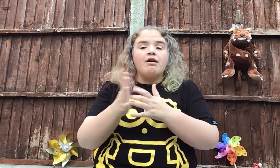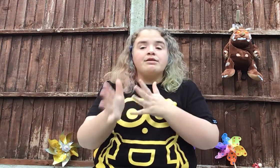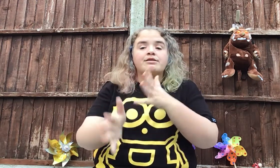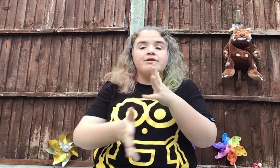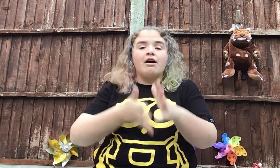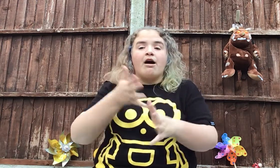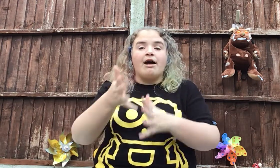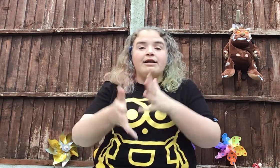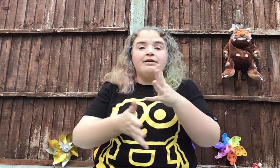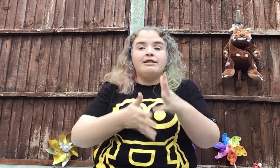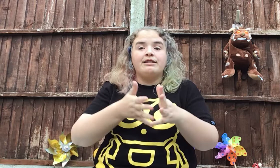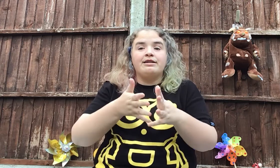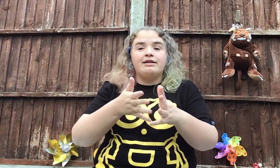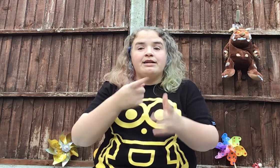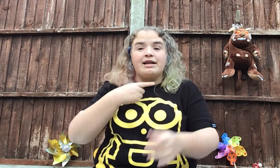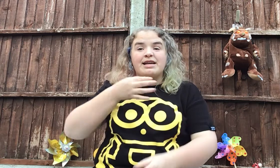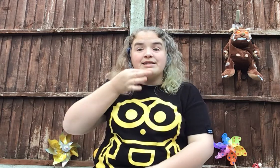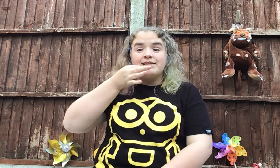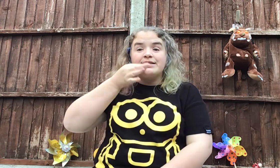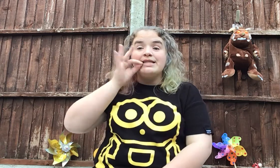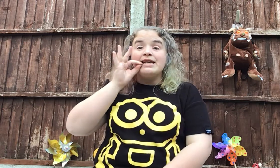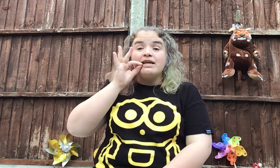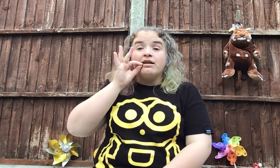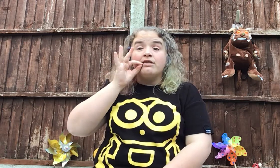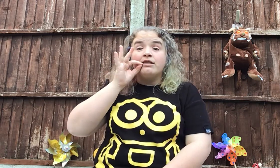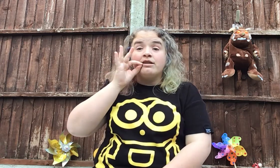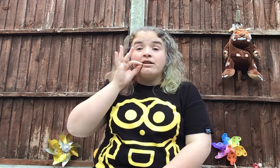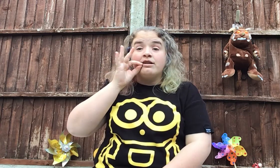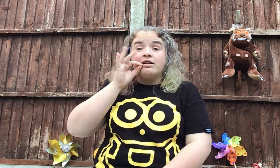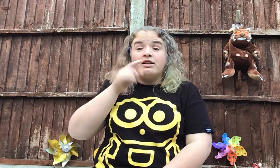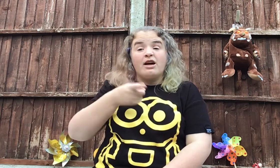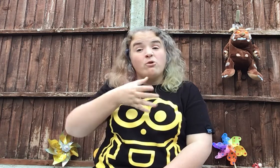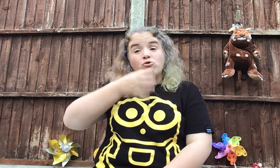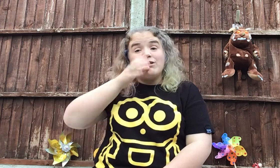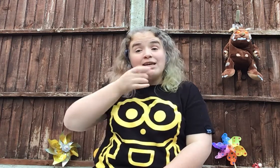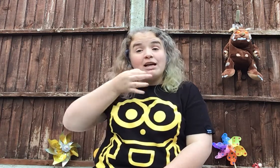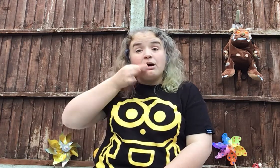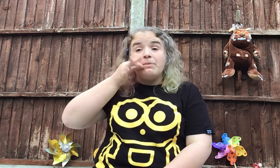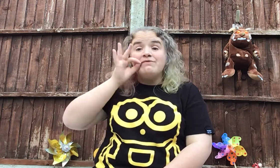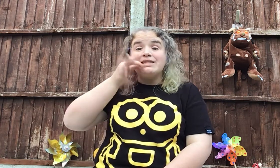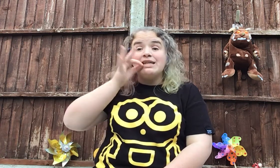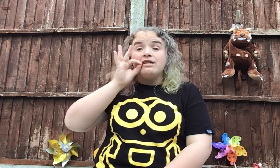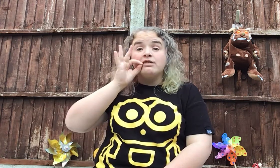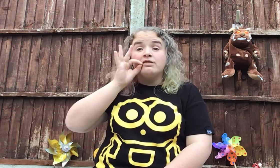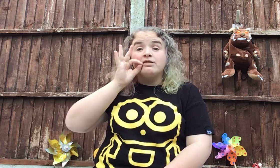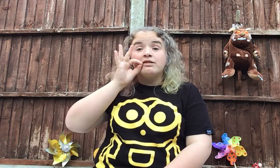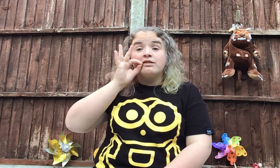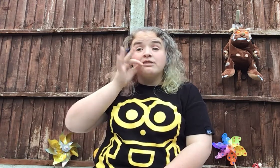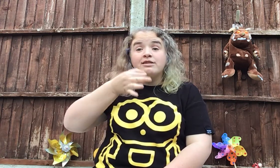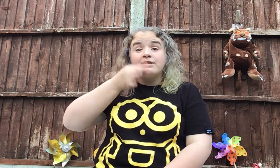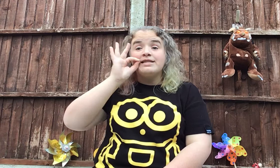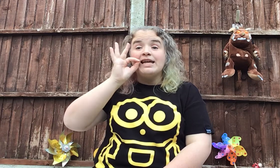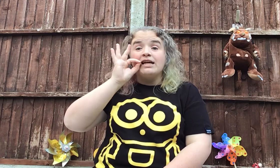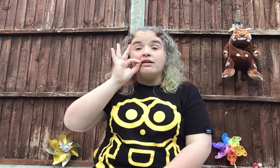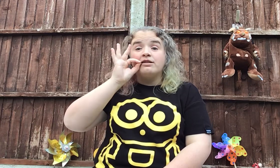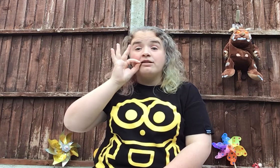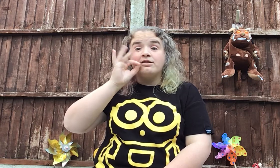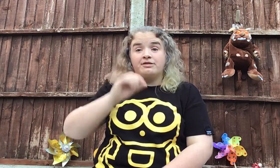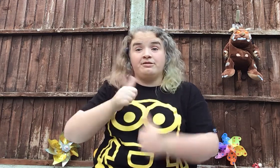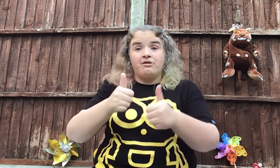last sign is tea, like you're drinking a cup of tea. Tea.